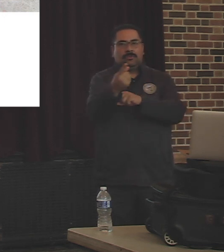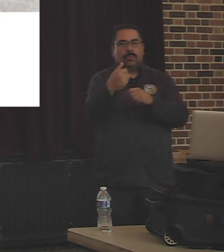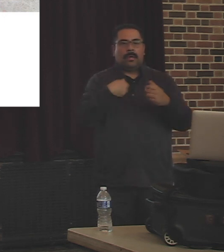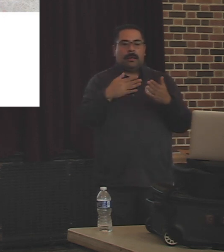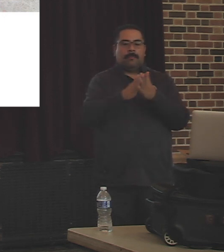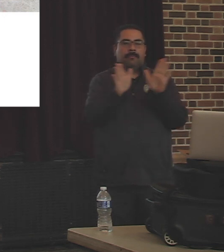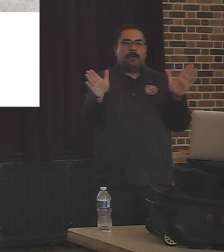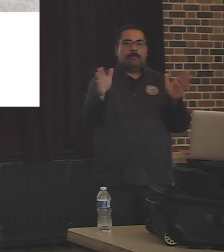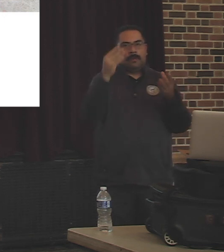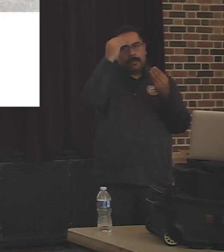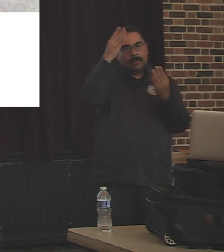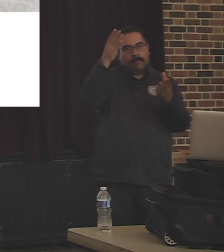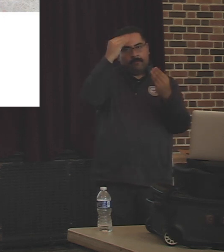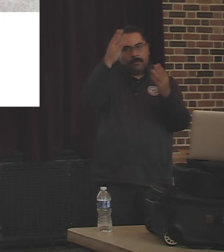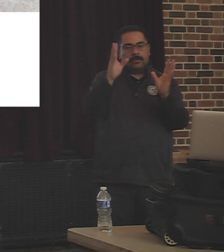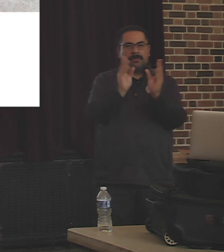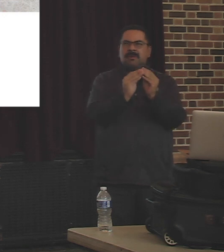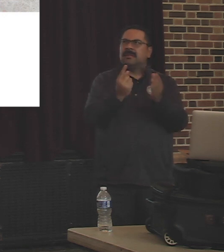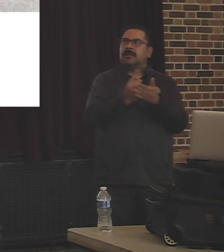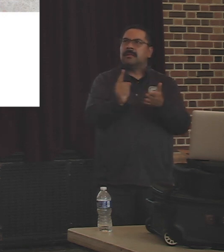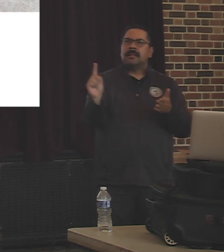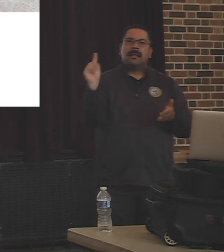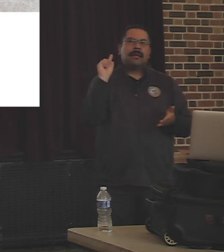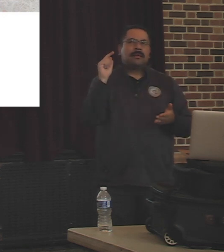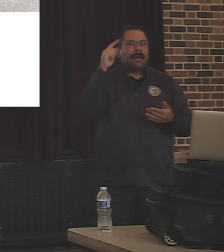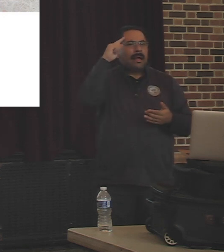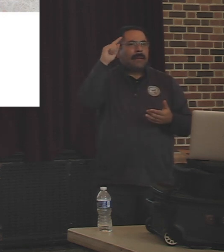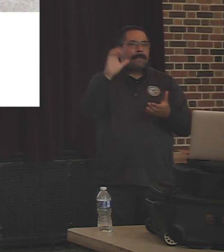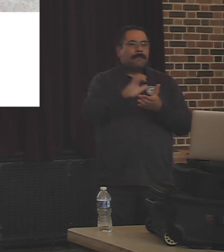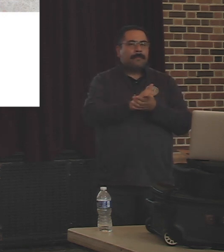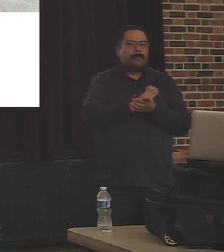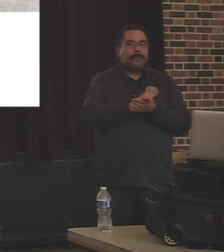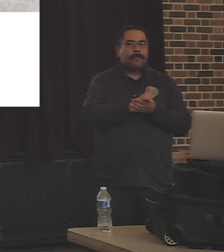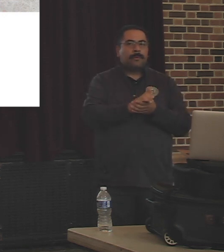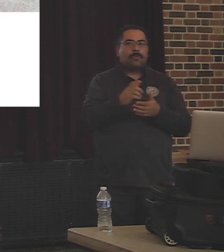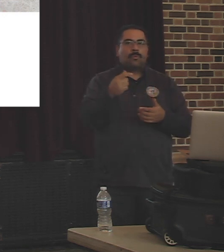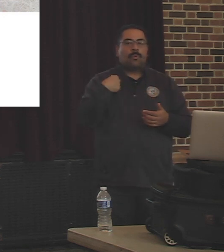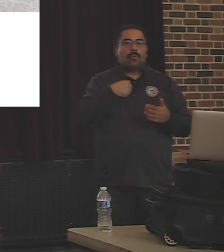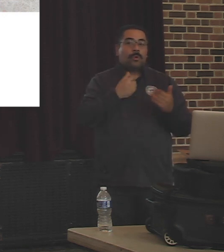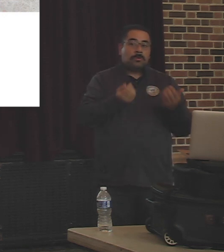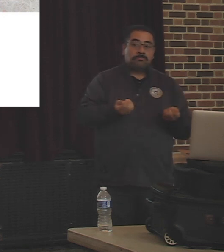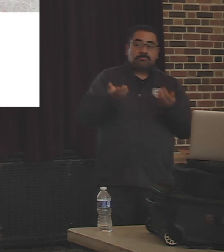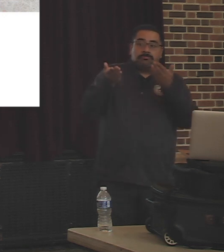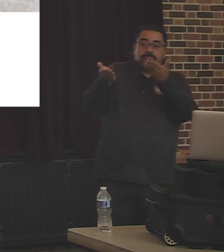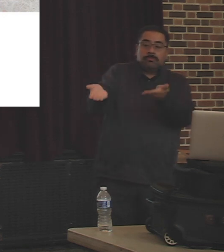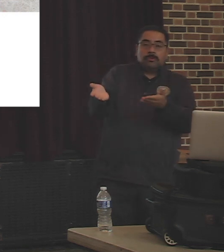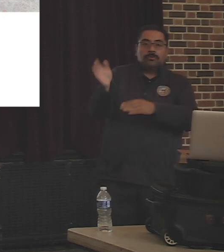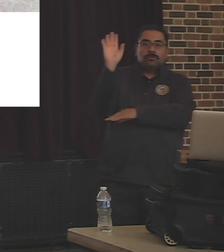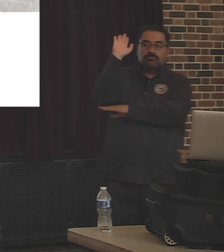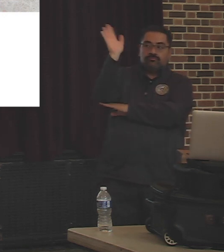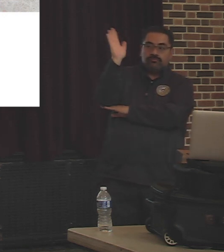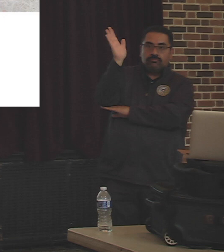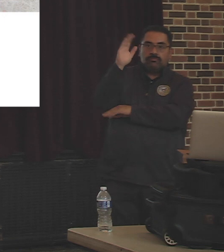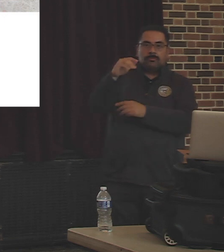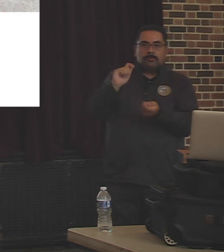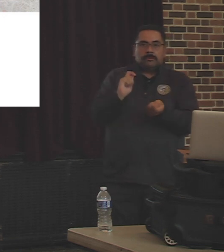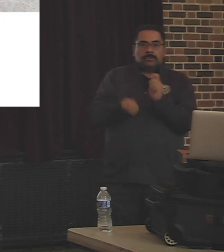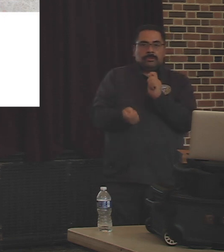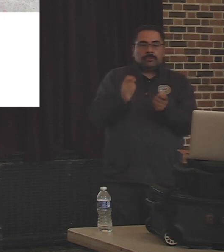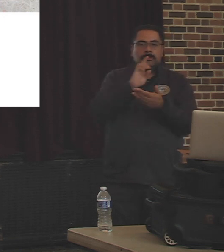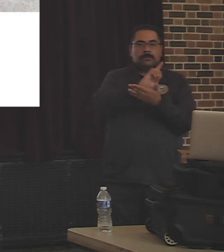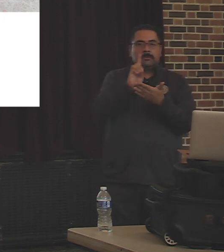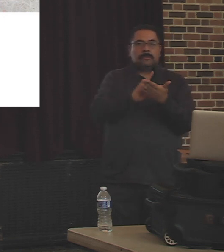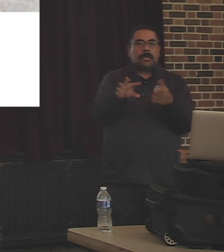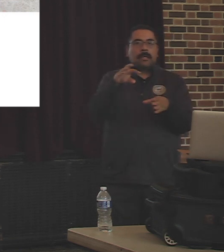public information meeting last week, I think it was, where we presented a kind of a revised and design